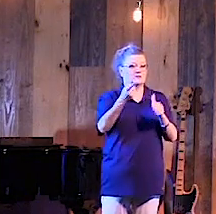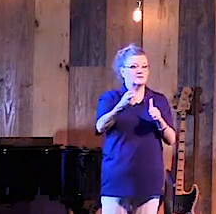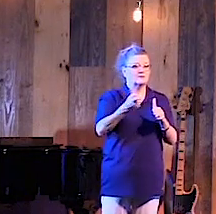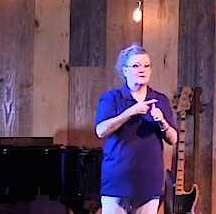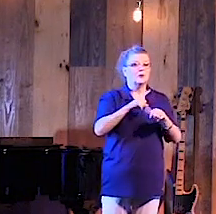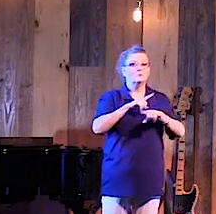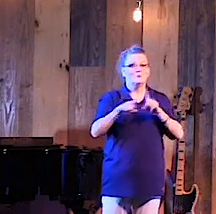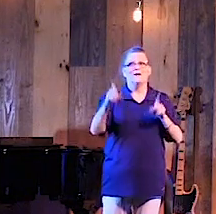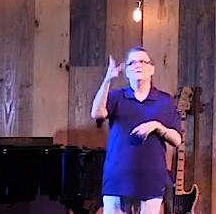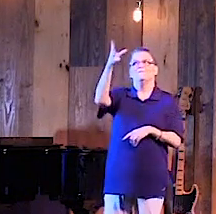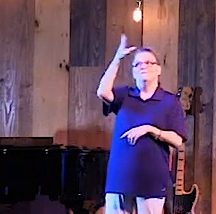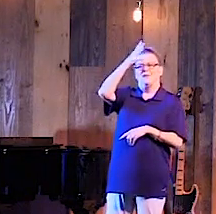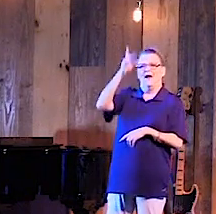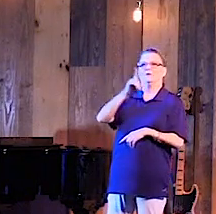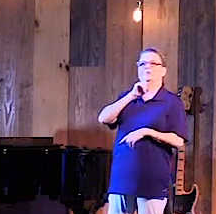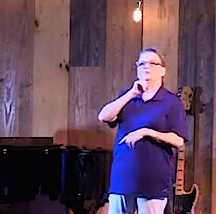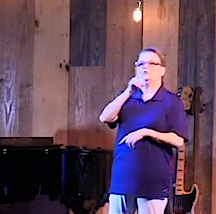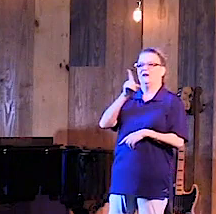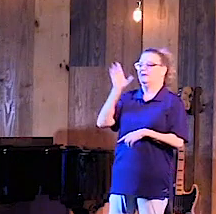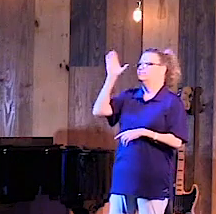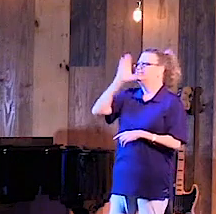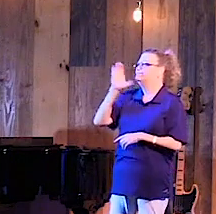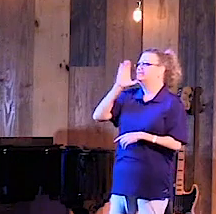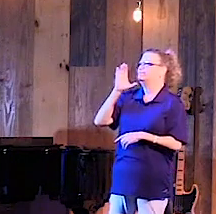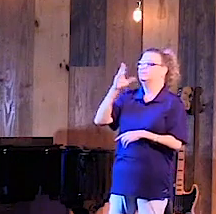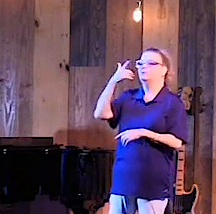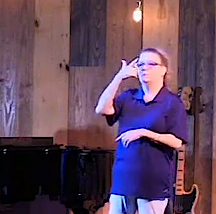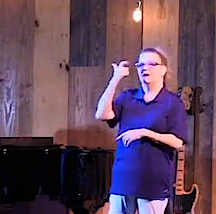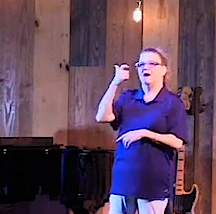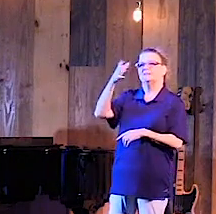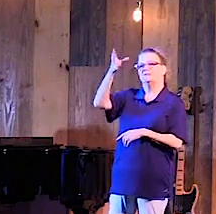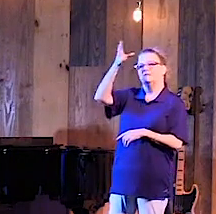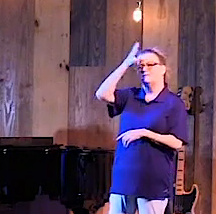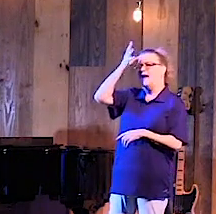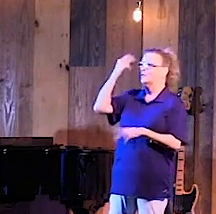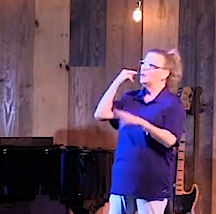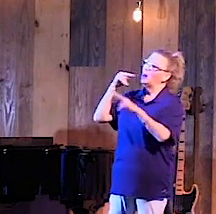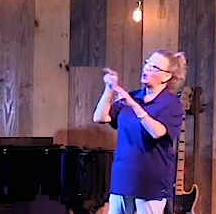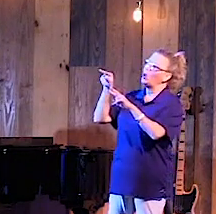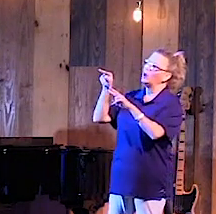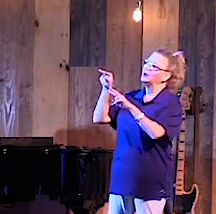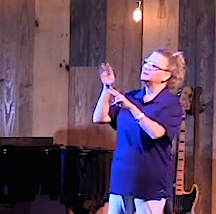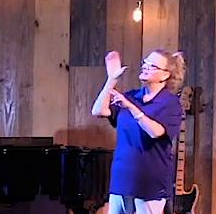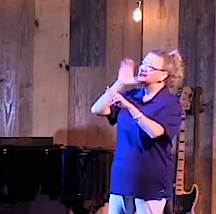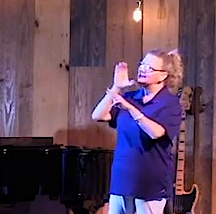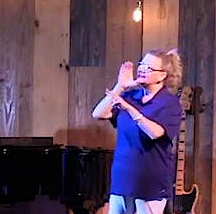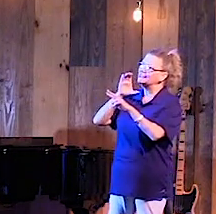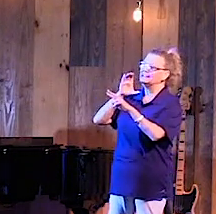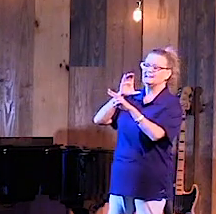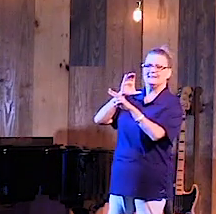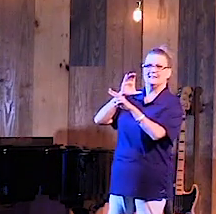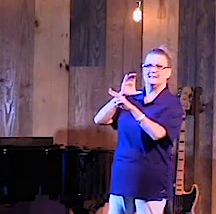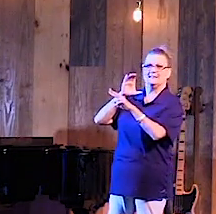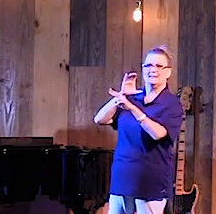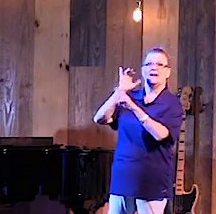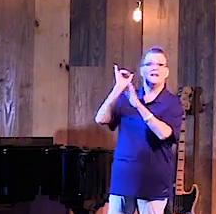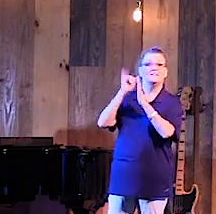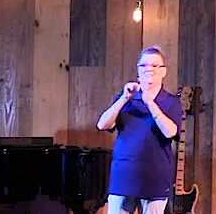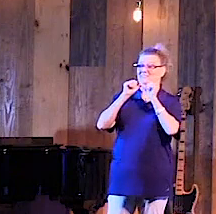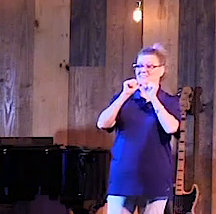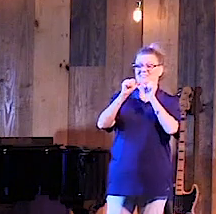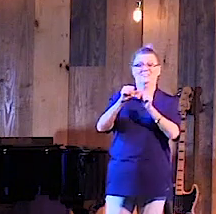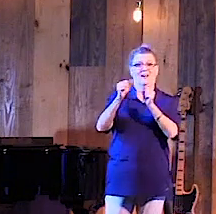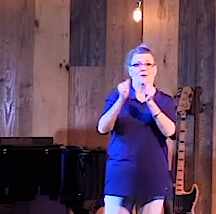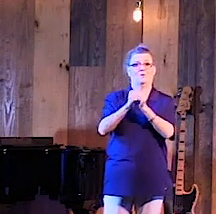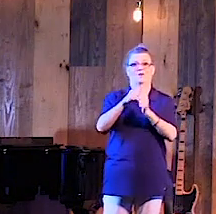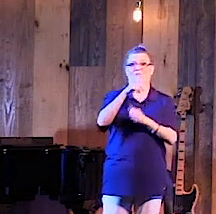one seeking. That's why it says the Father saw him, because the Father was the one who was seeking. This is consistent with who God is,